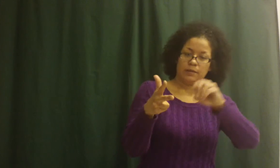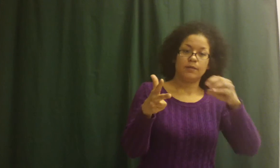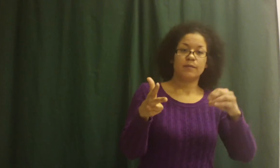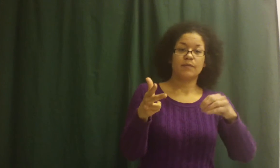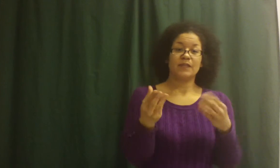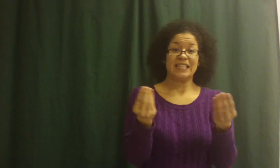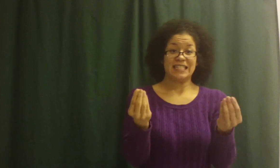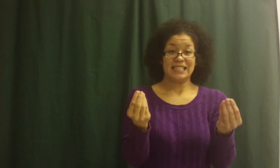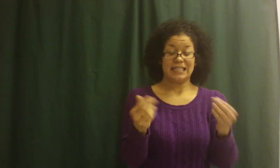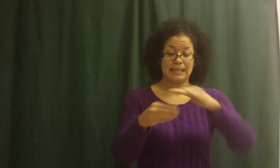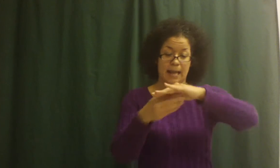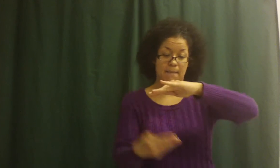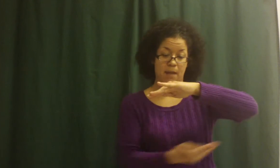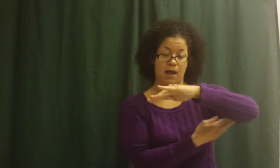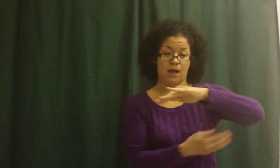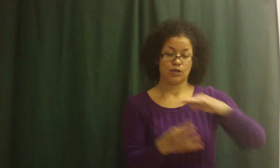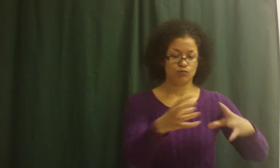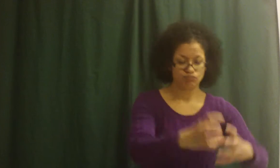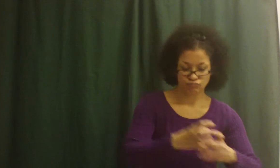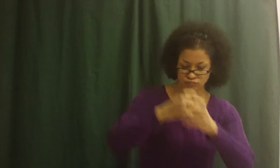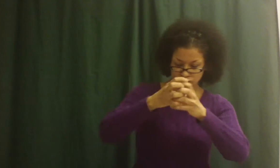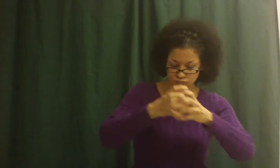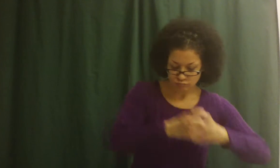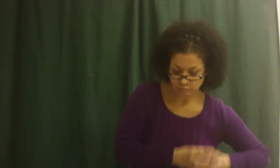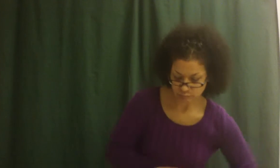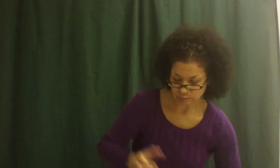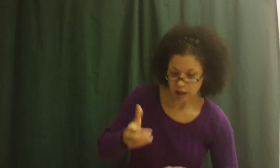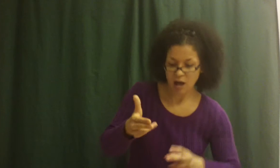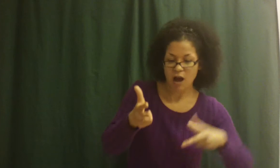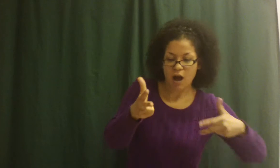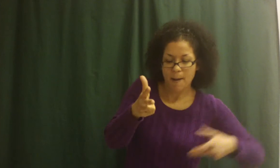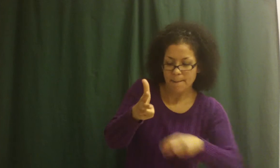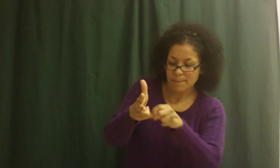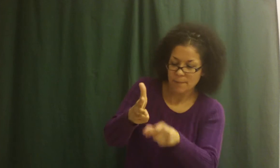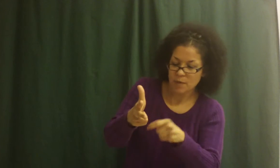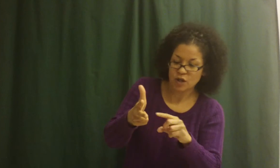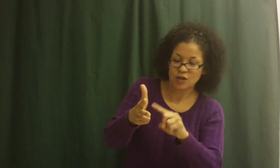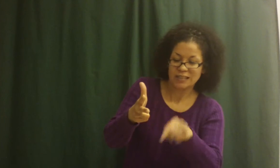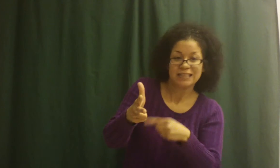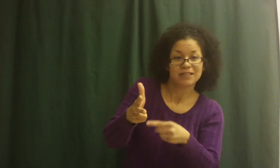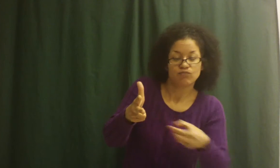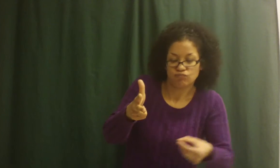to a location where snow and ice occur on a fairly routine basis in the wintertime,